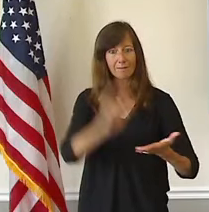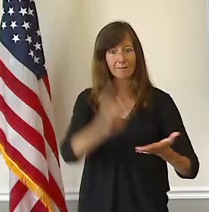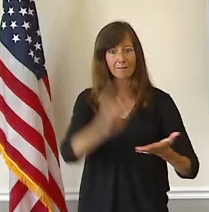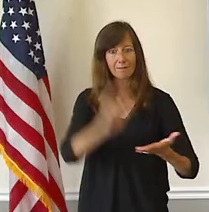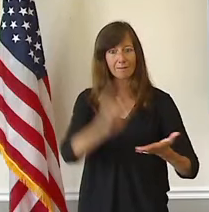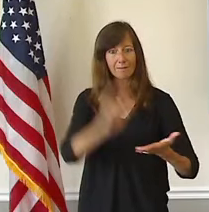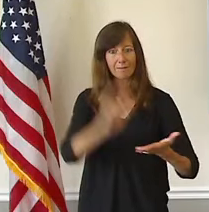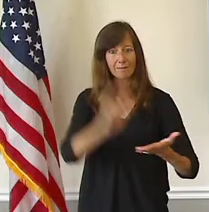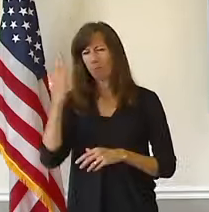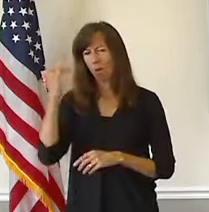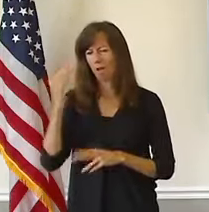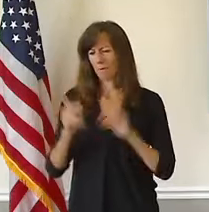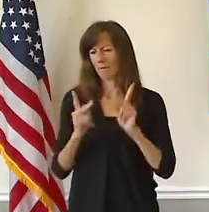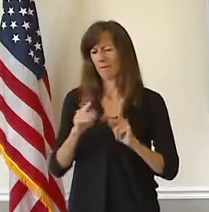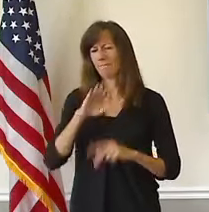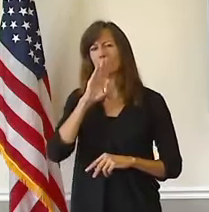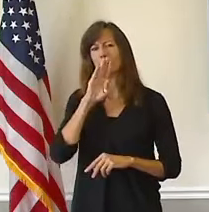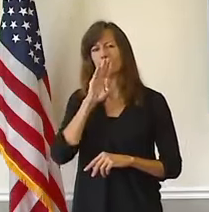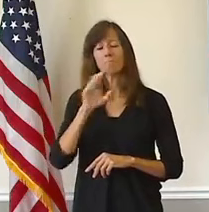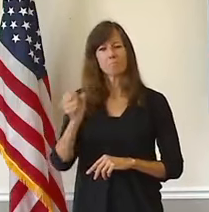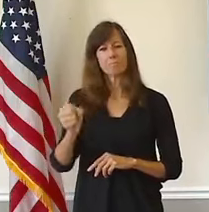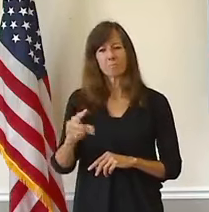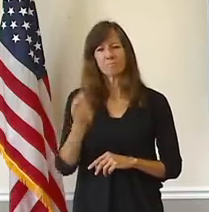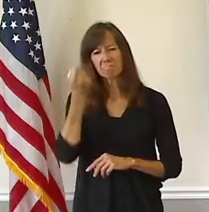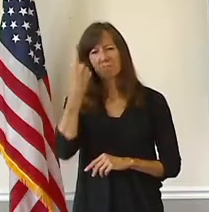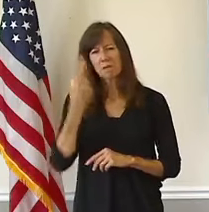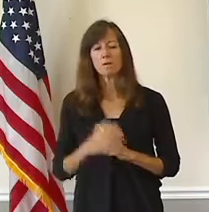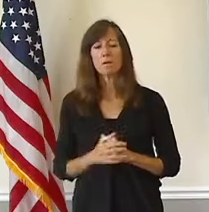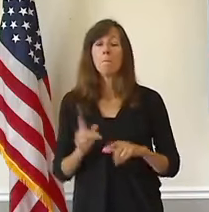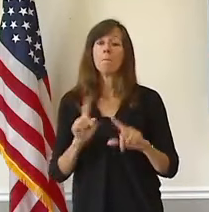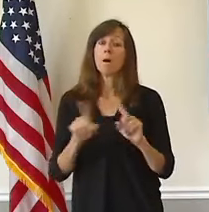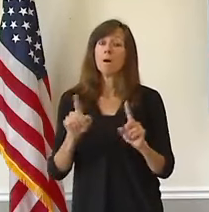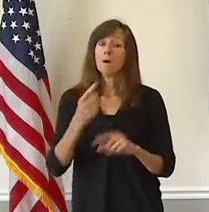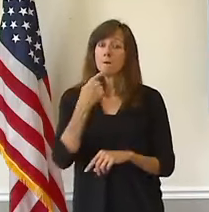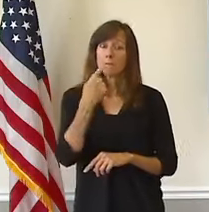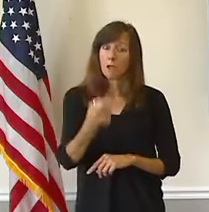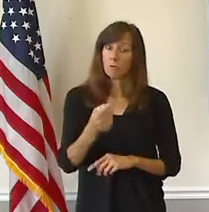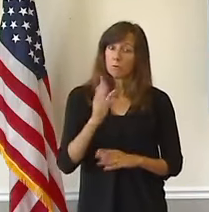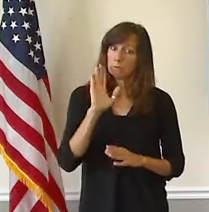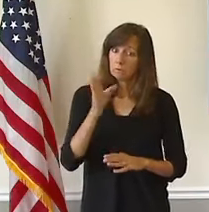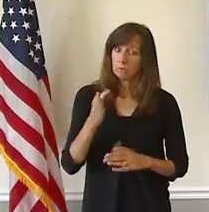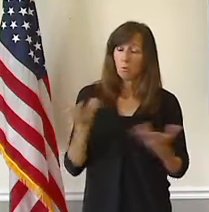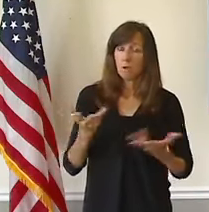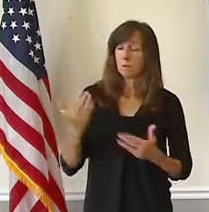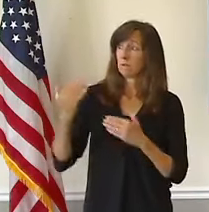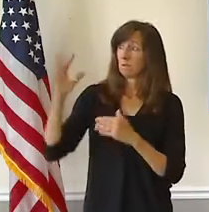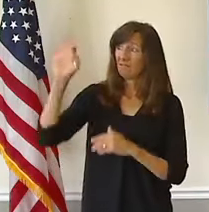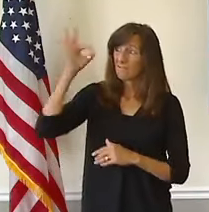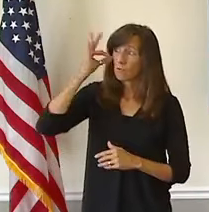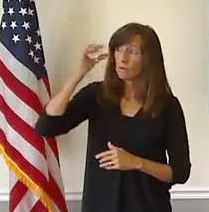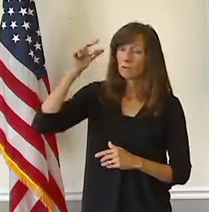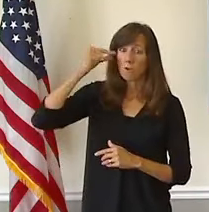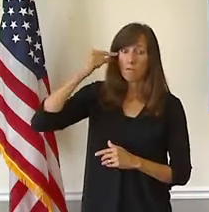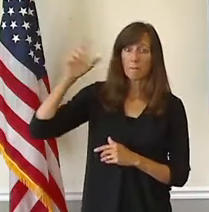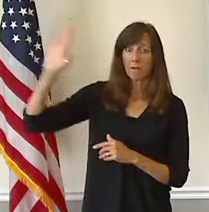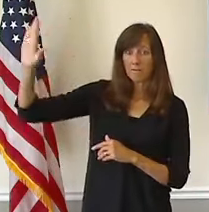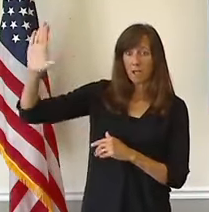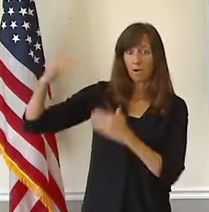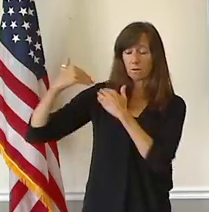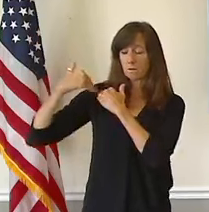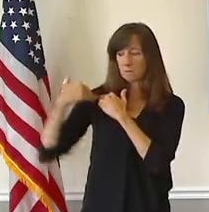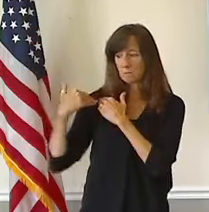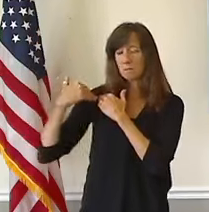are frustrated by this. I will tell you, it is the federal government's job to step in when an